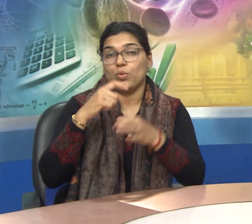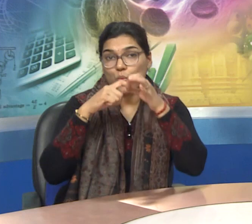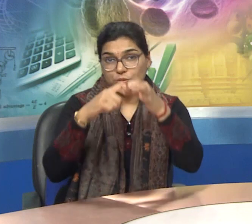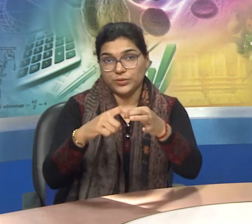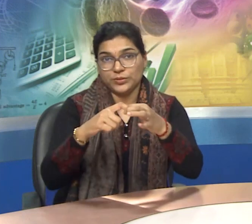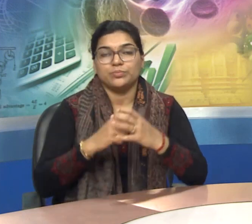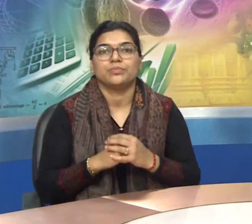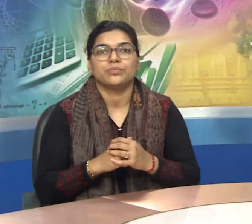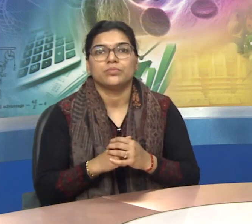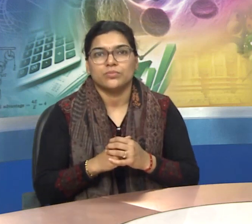Question 5.